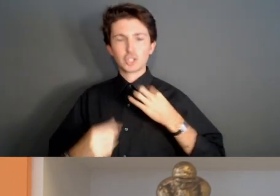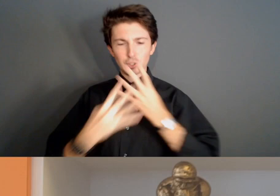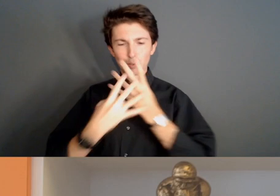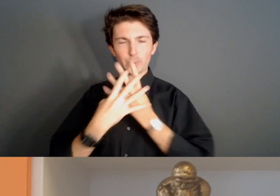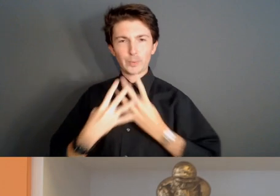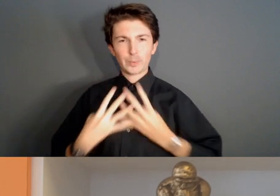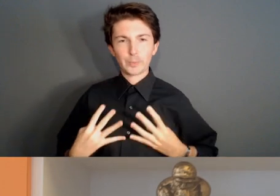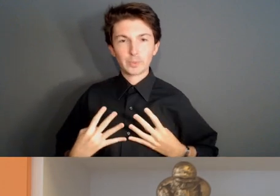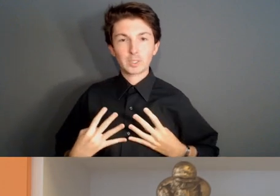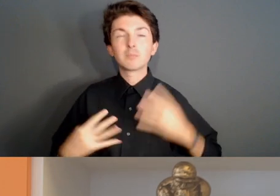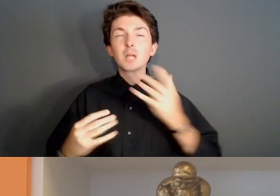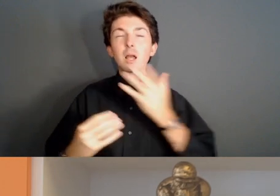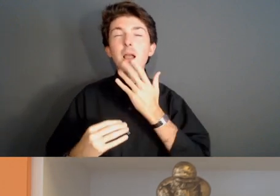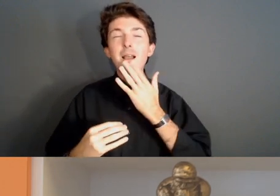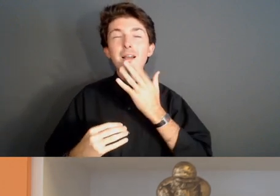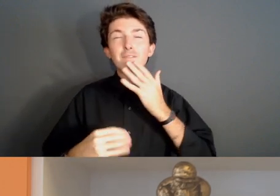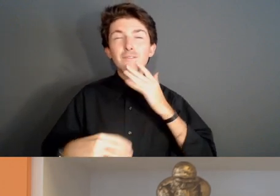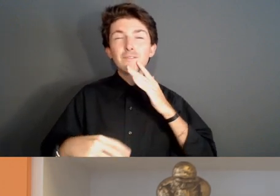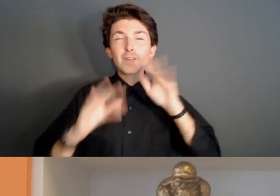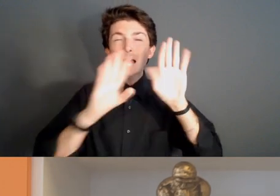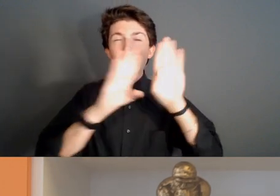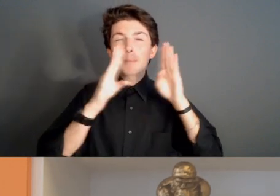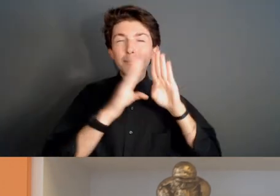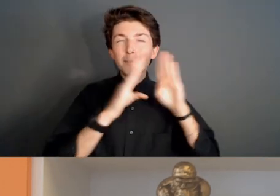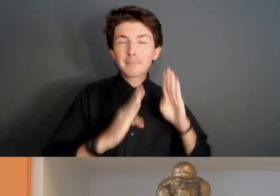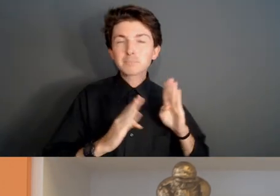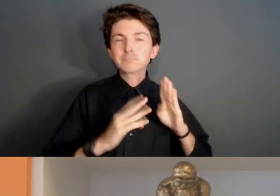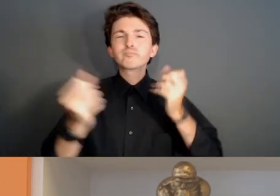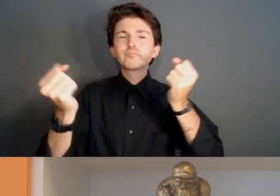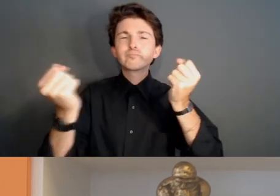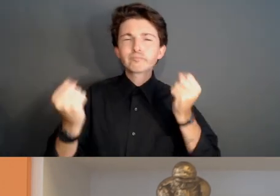are colorful cabinets as well as some bookshelves.